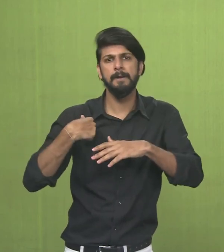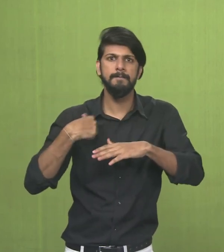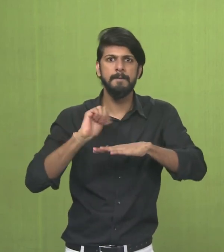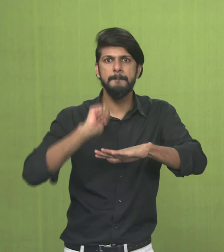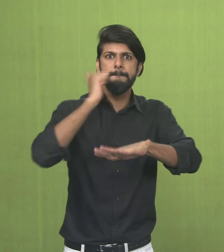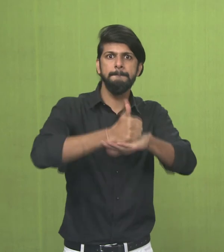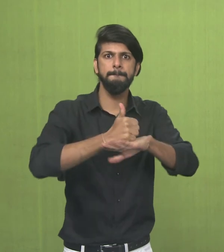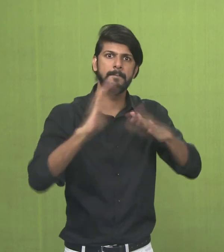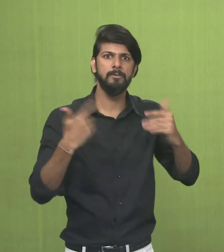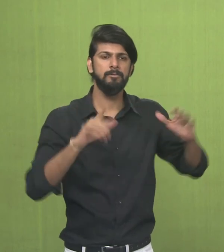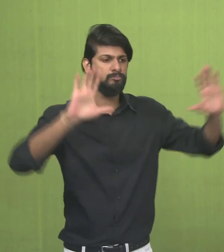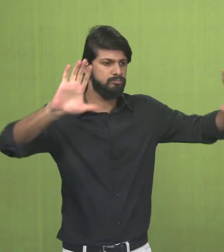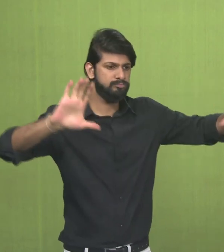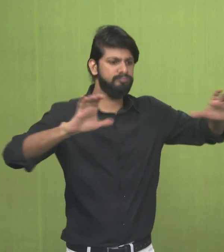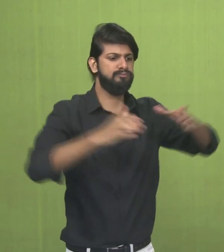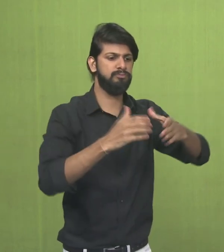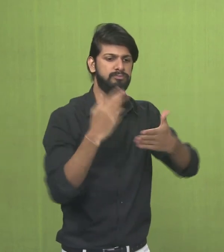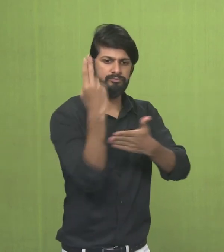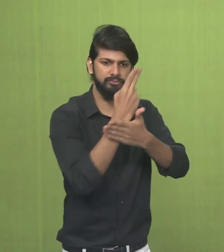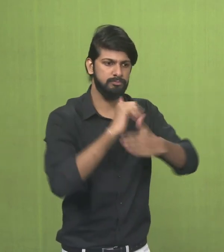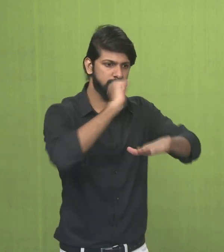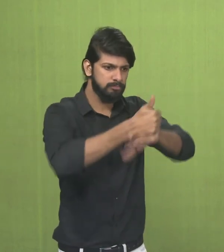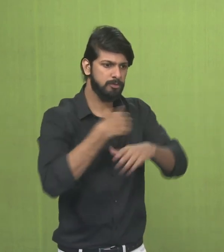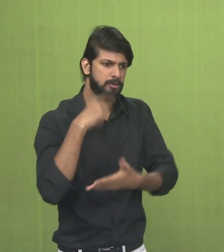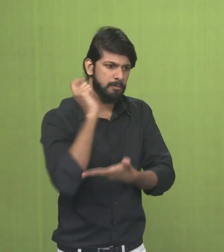pointed objects and then depict something in a 3D.